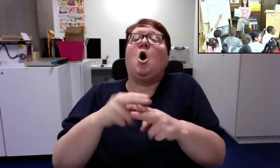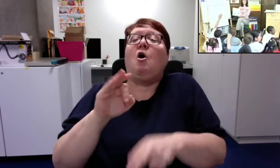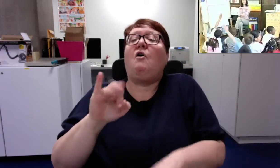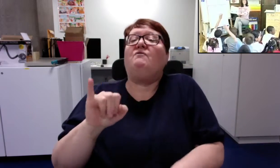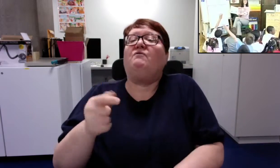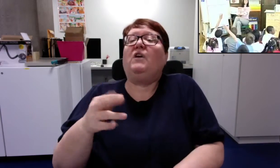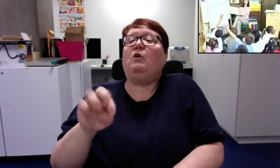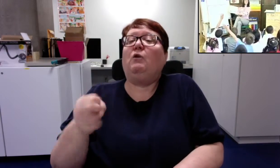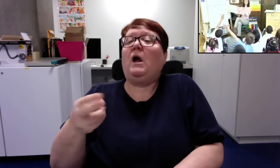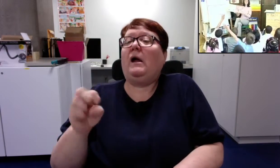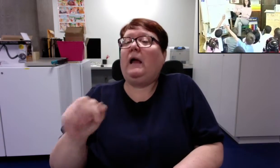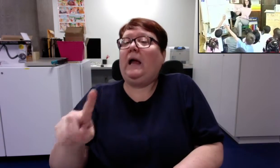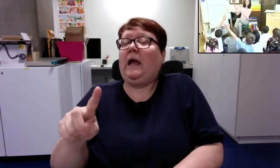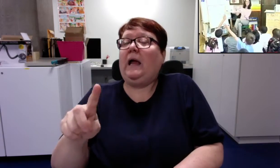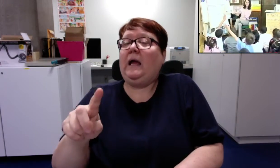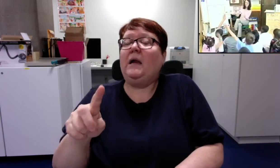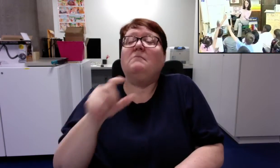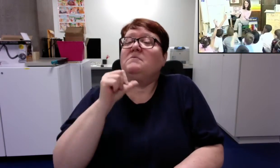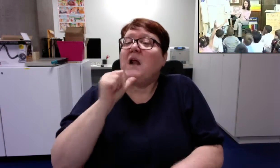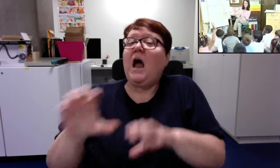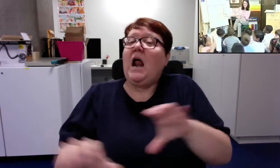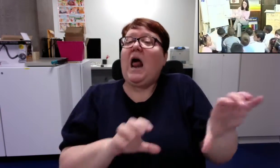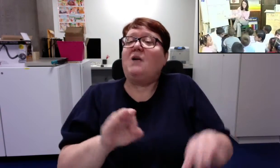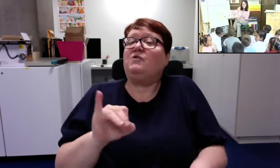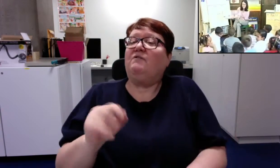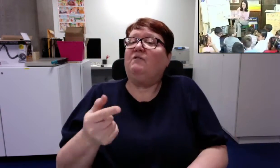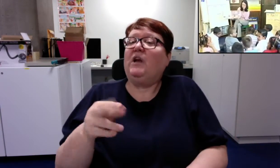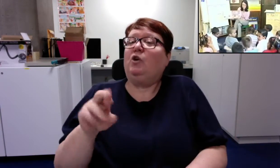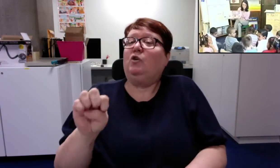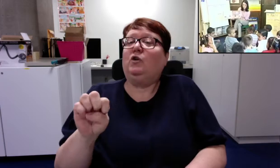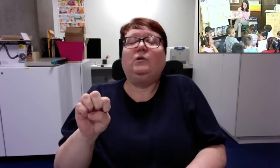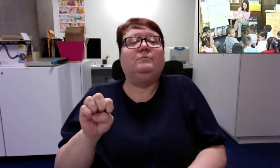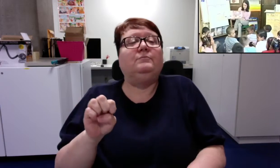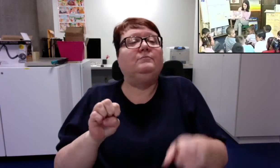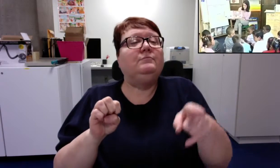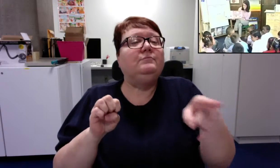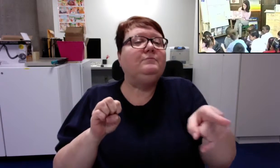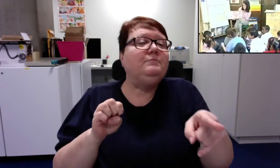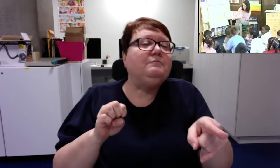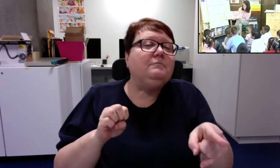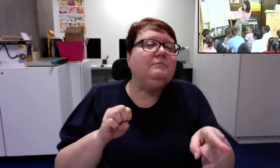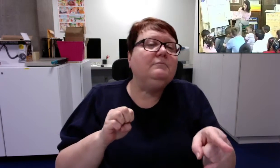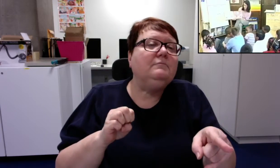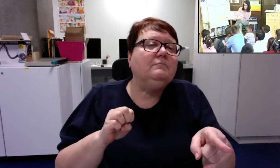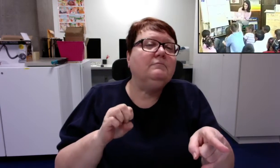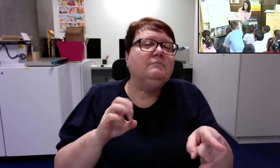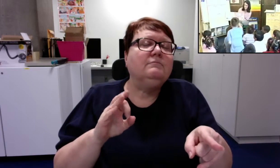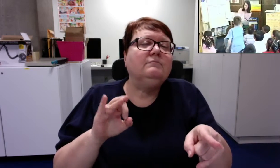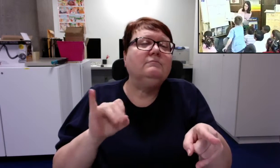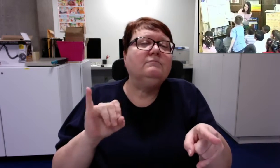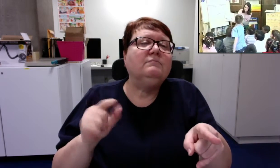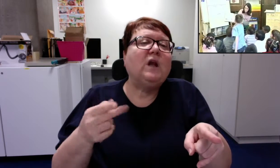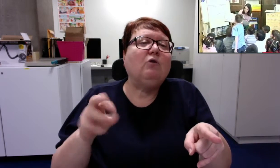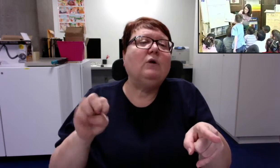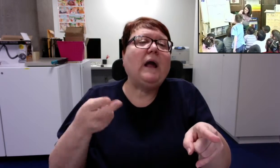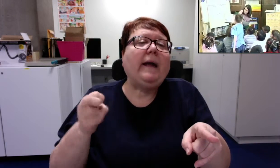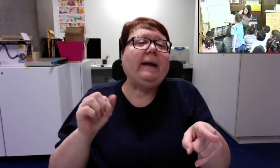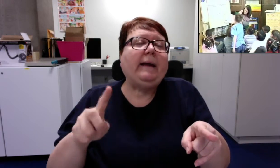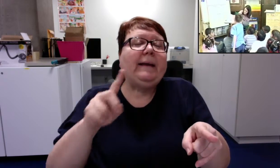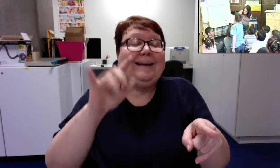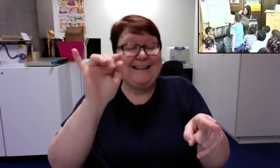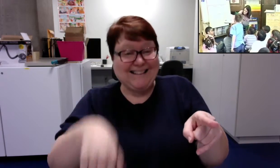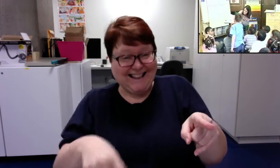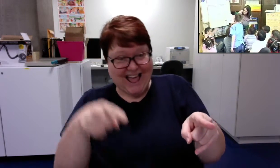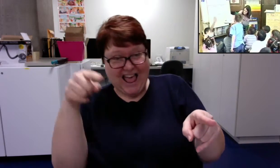an action figure. Okay. Matthew? I'm inferring that a figurehead is